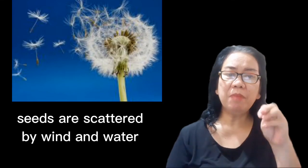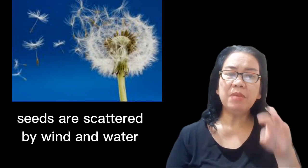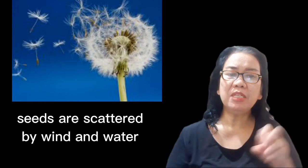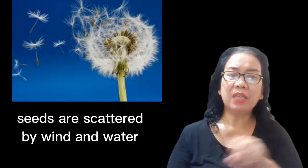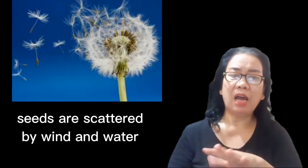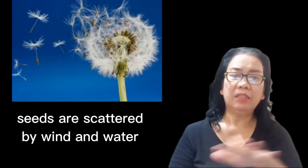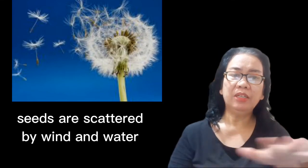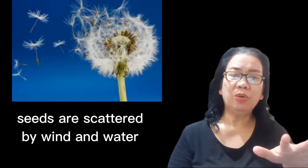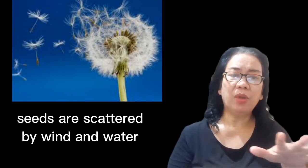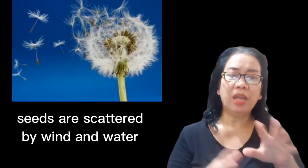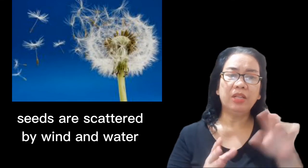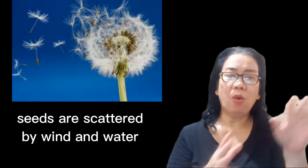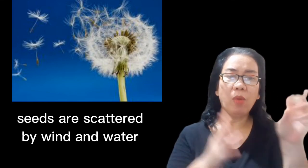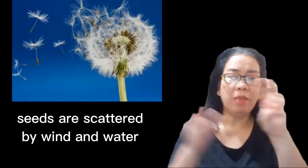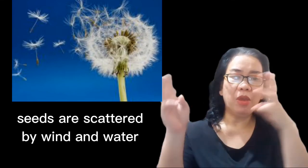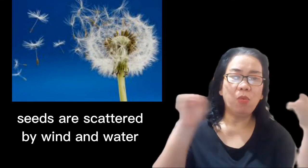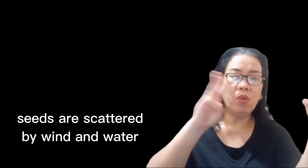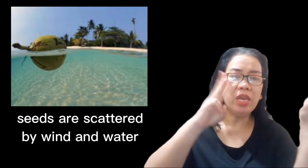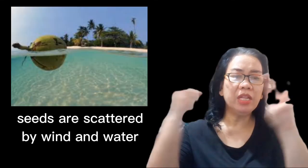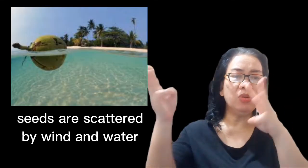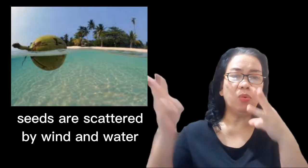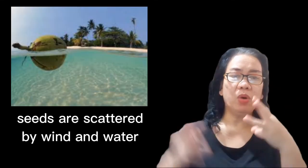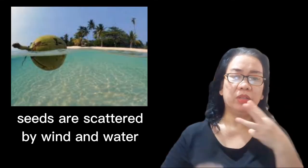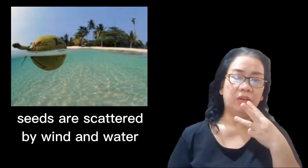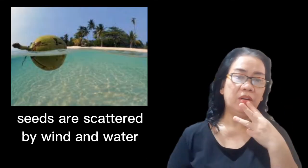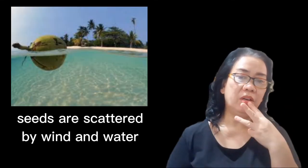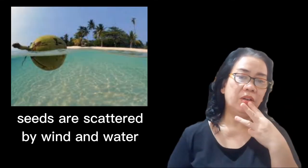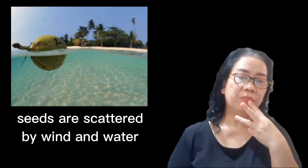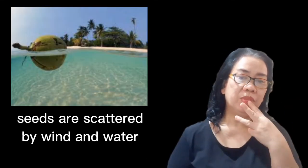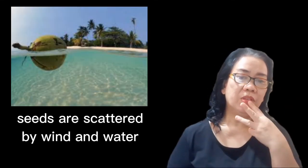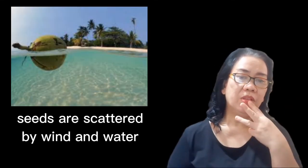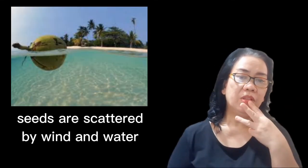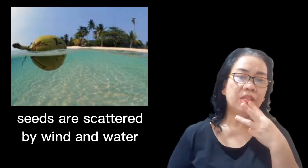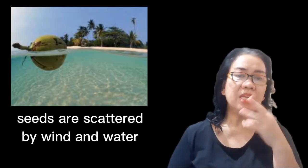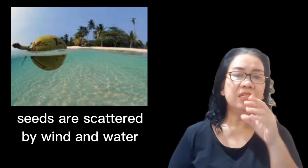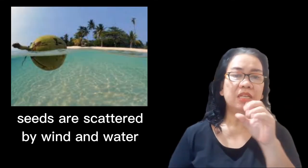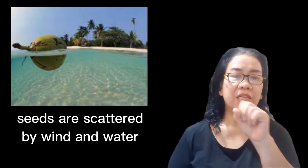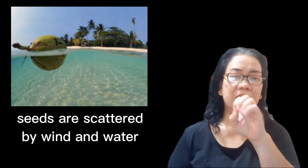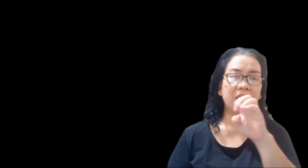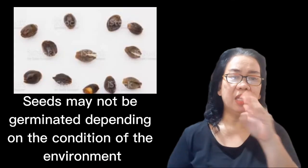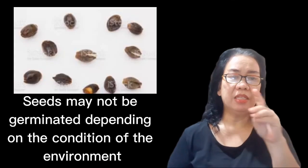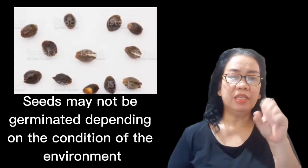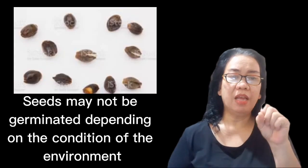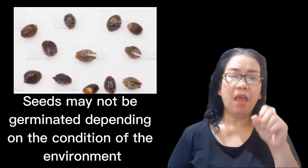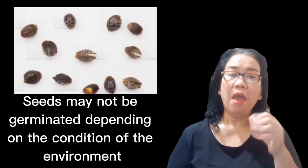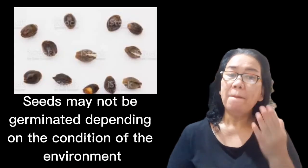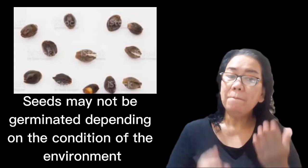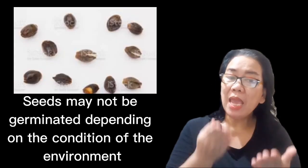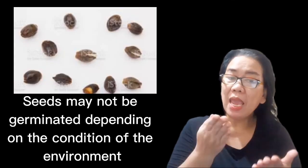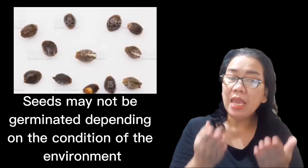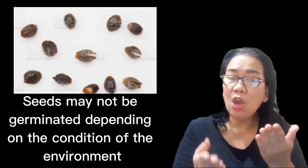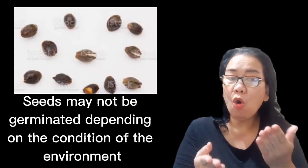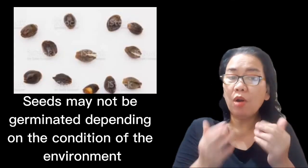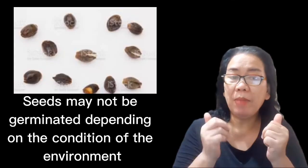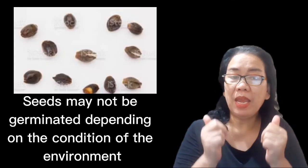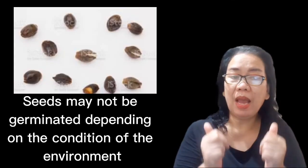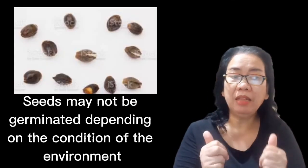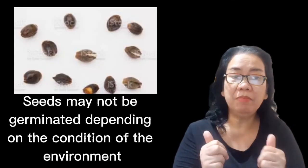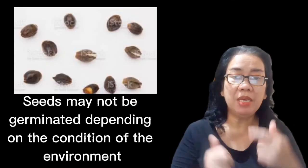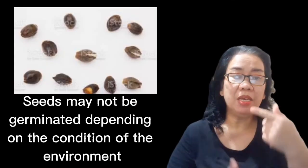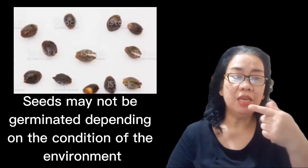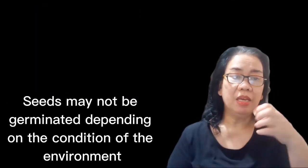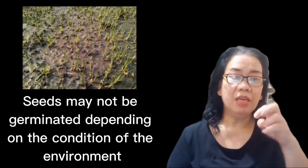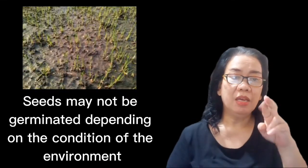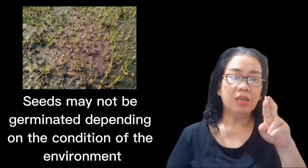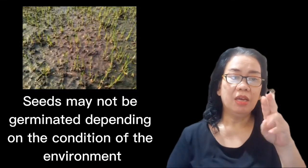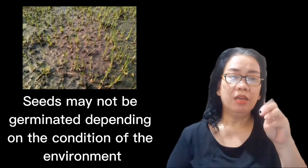Seeds may be scattered or carried away by wind or water. These seeds may or may not